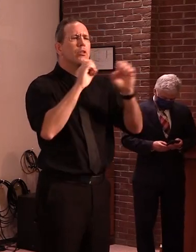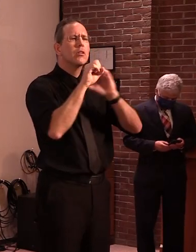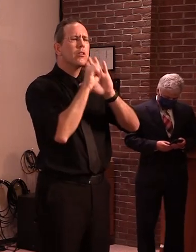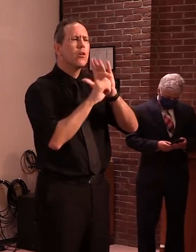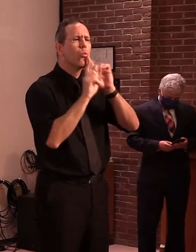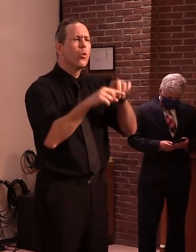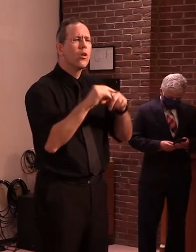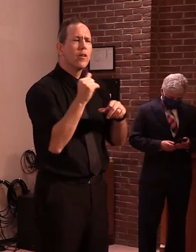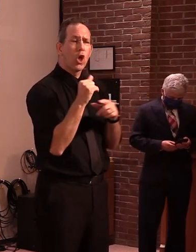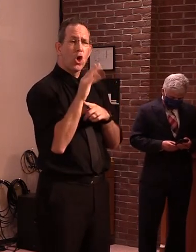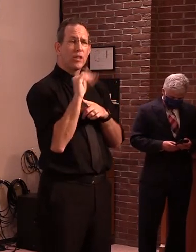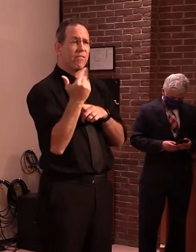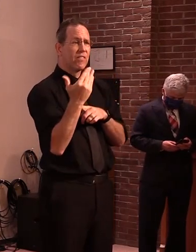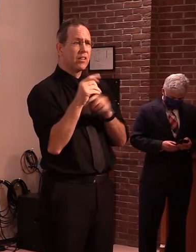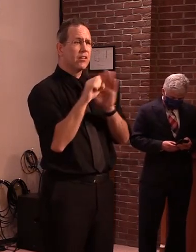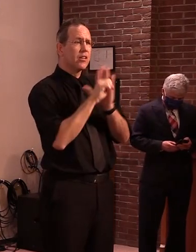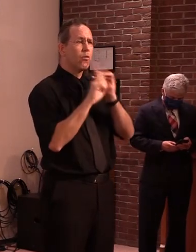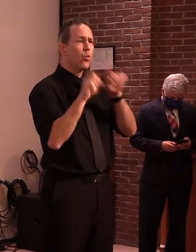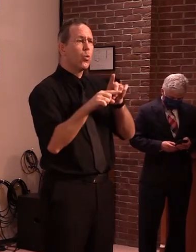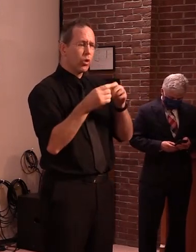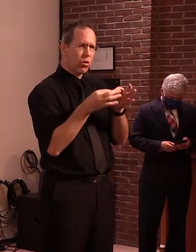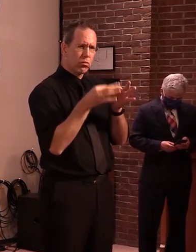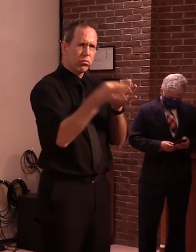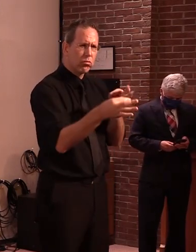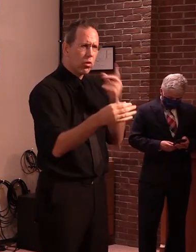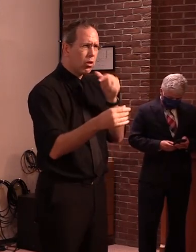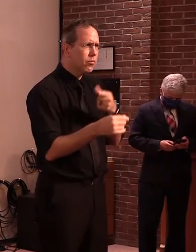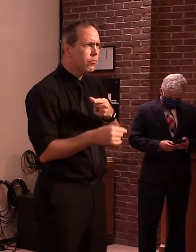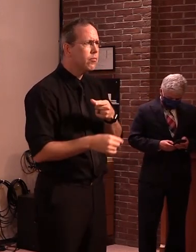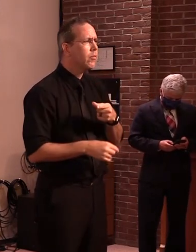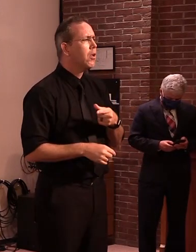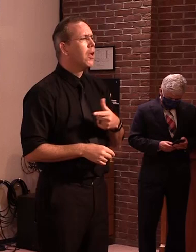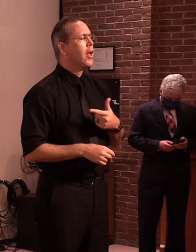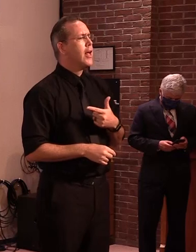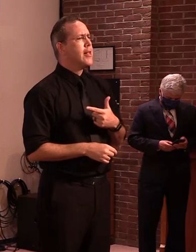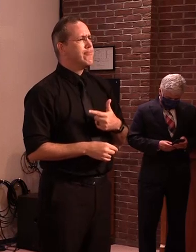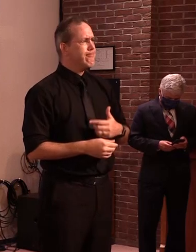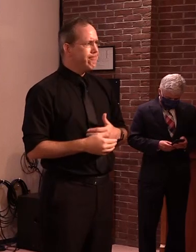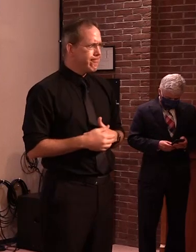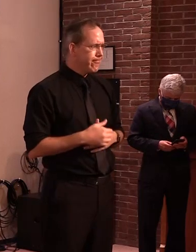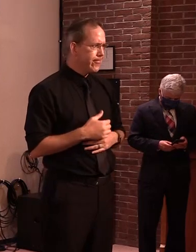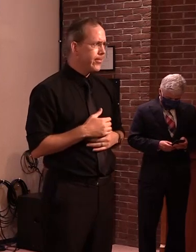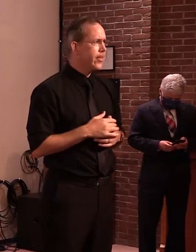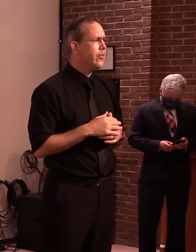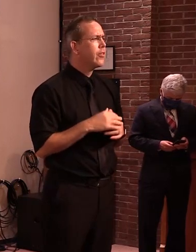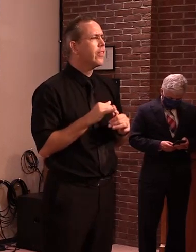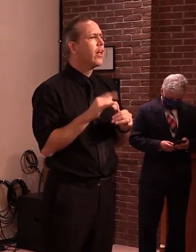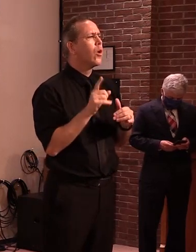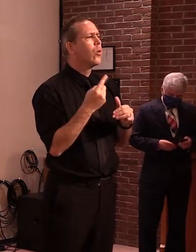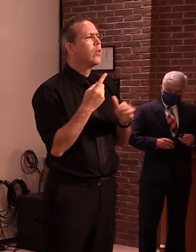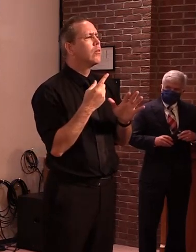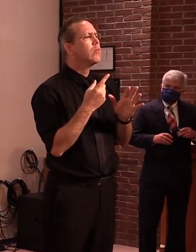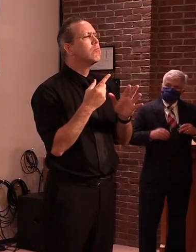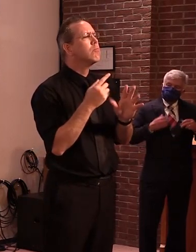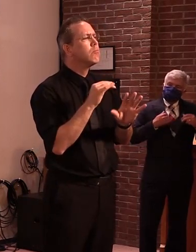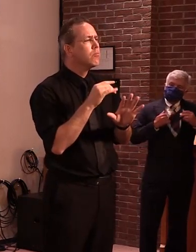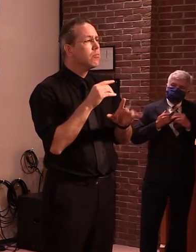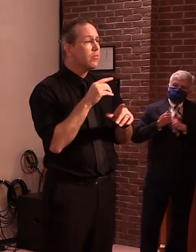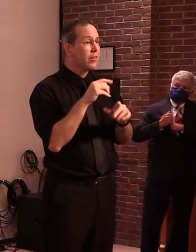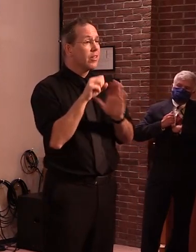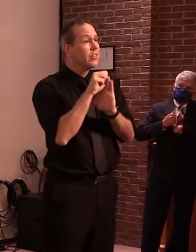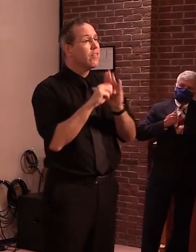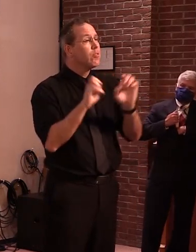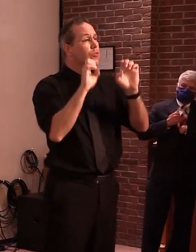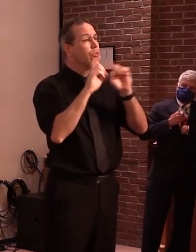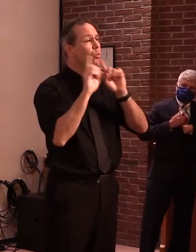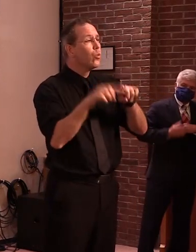state. Yeah, it's just the vehicle, the executive order only lasts until August 15th. So if you